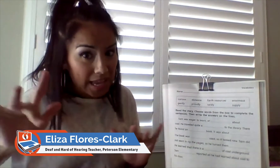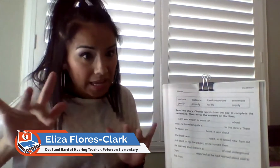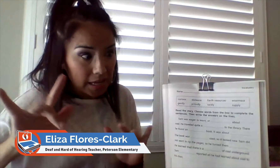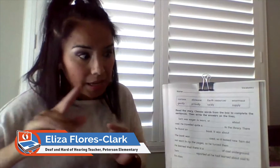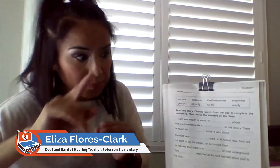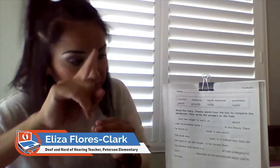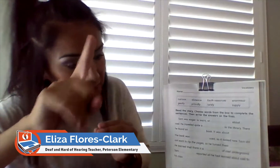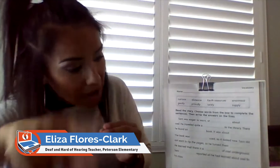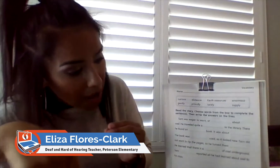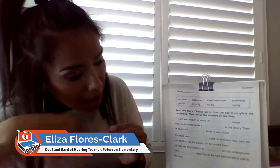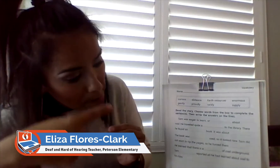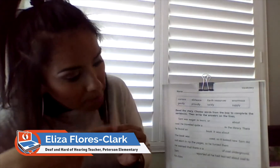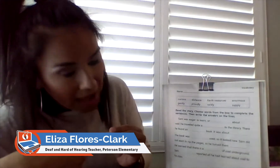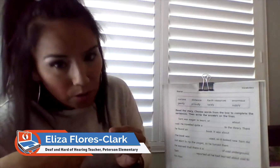blank about